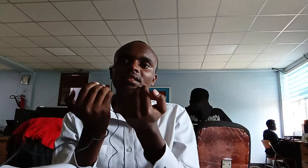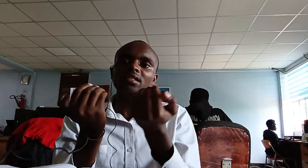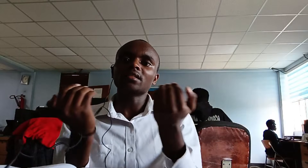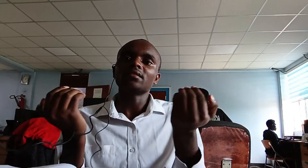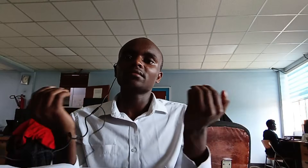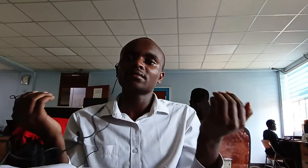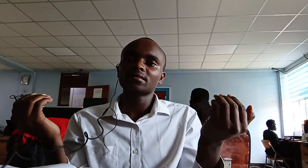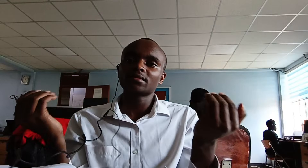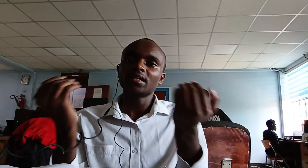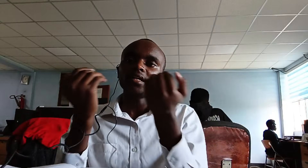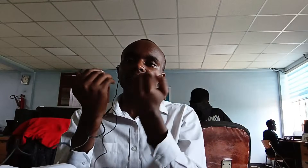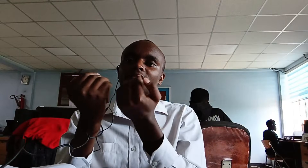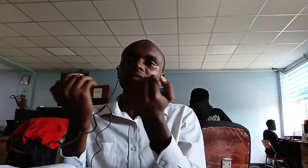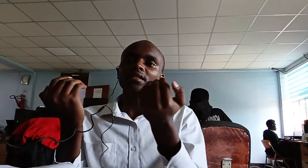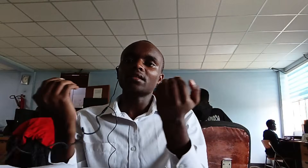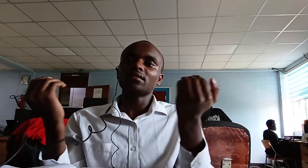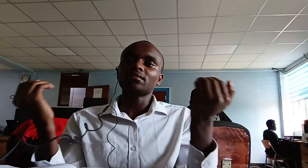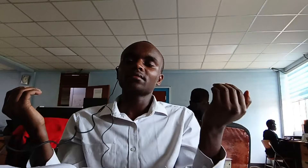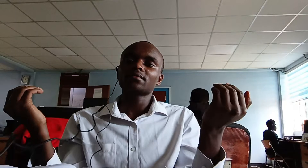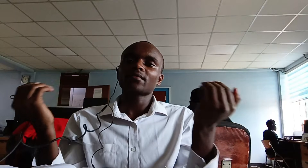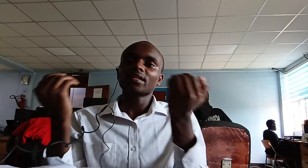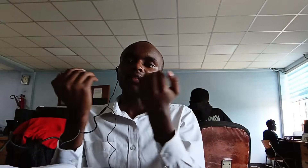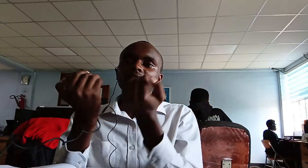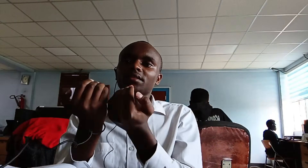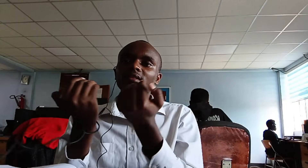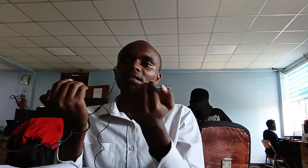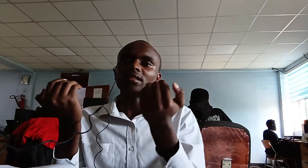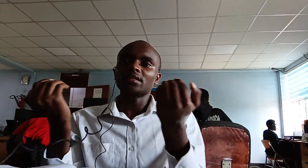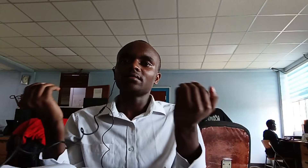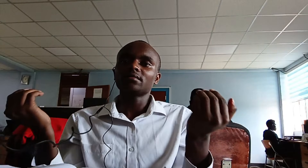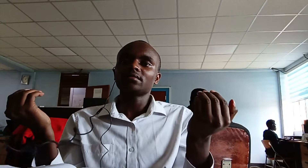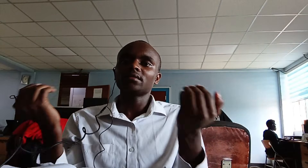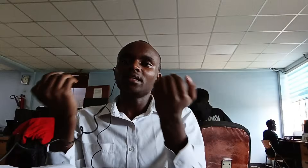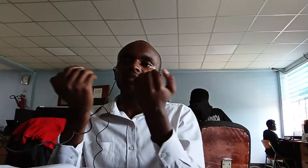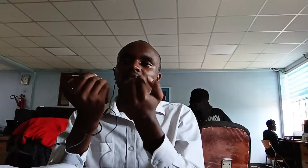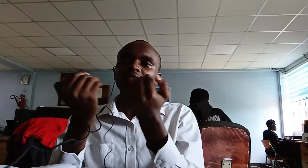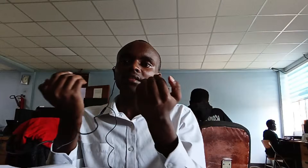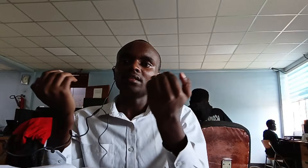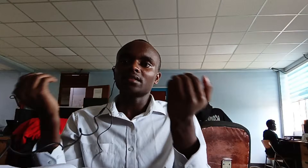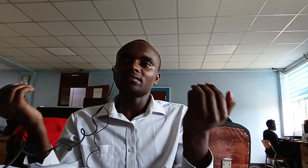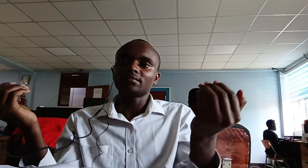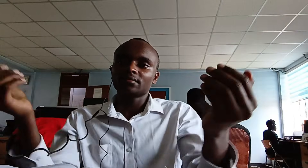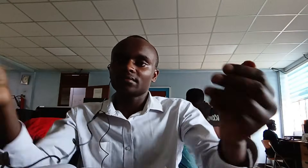Children, children, children, children.